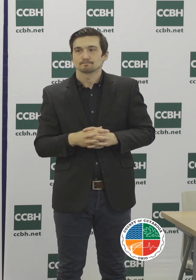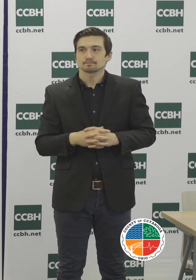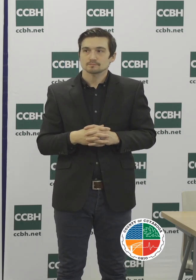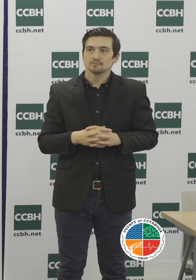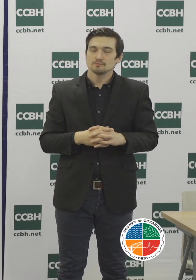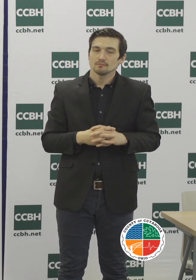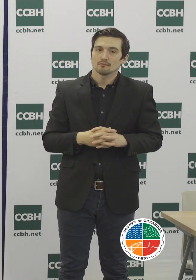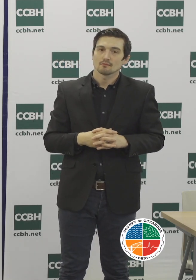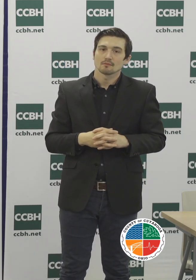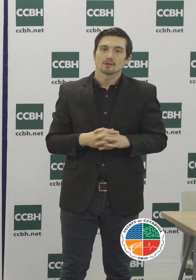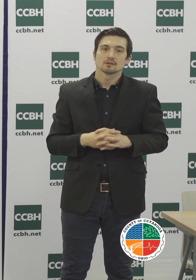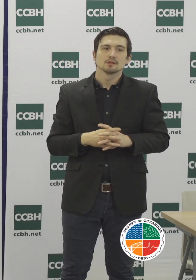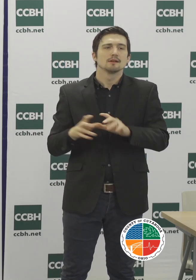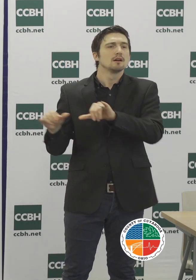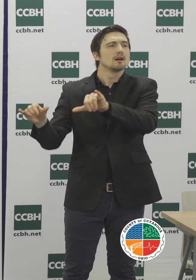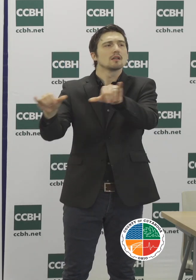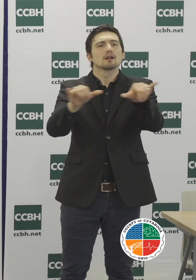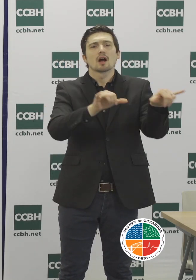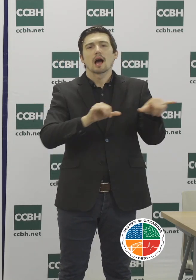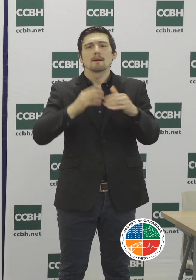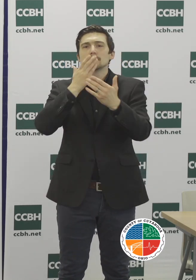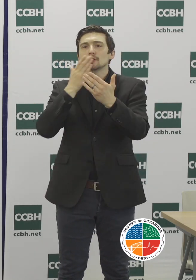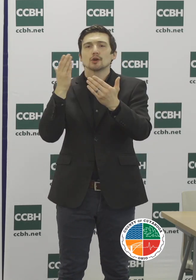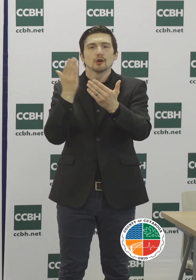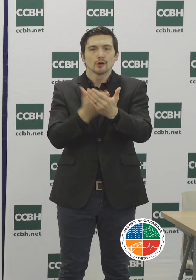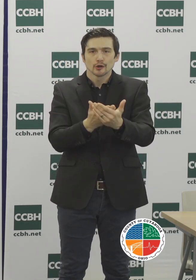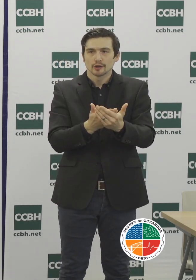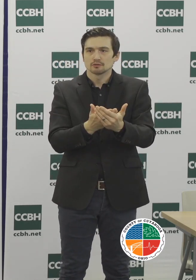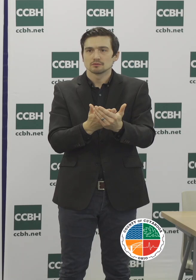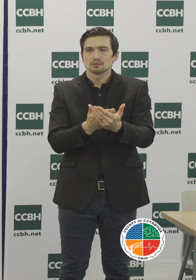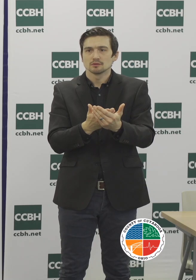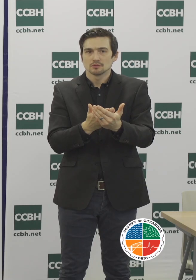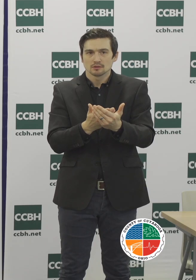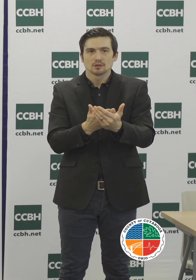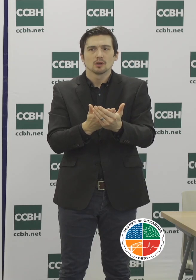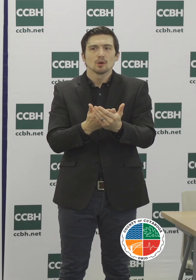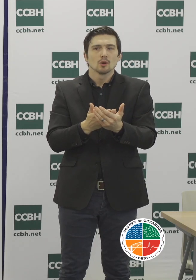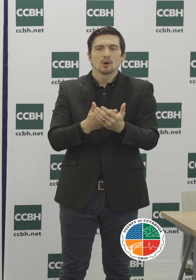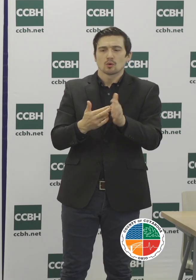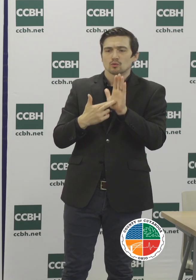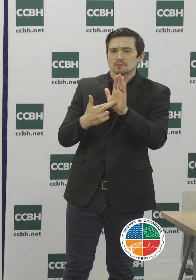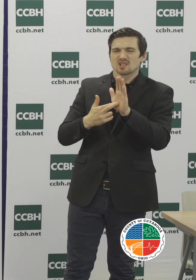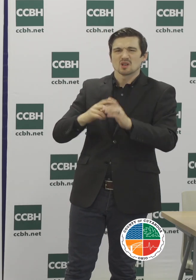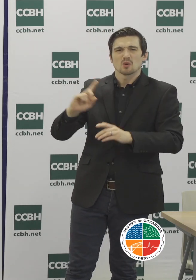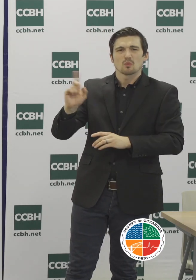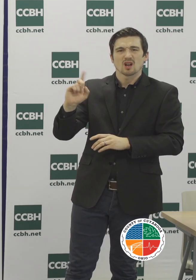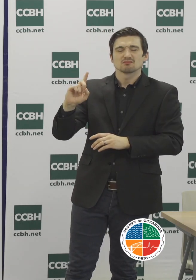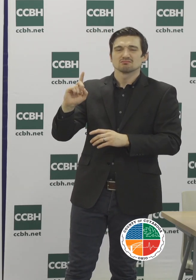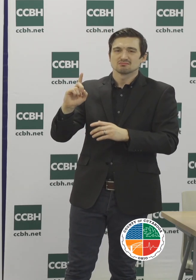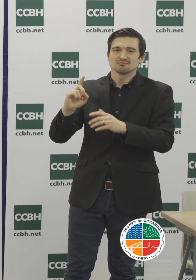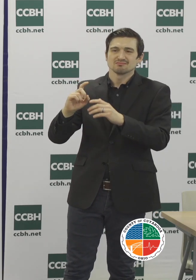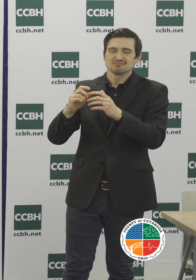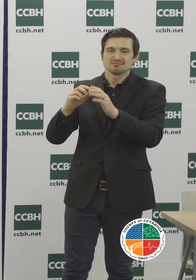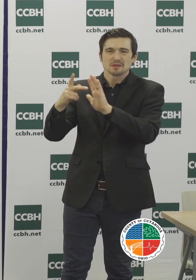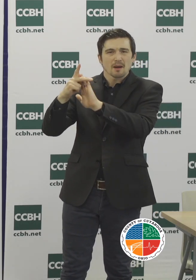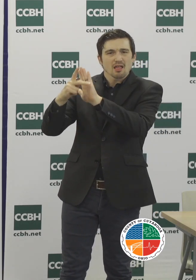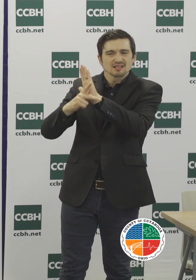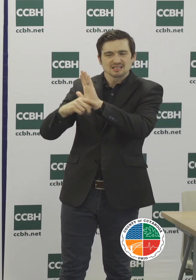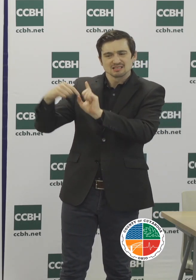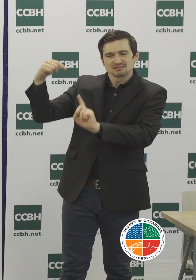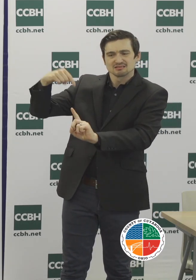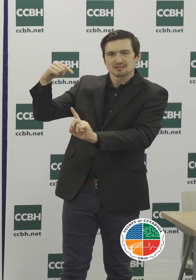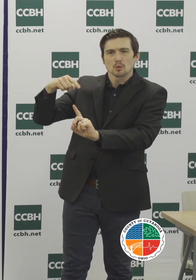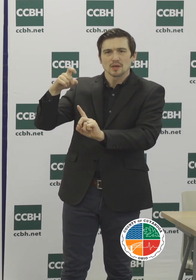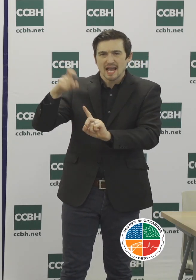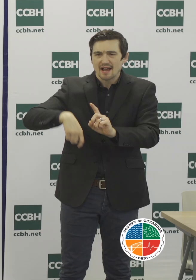that the common good that the public health safety precautions represent, we have a shared responsibility to look out for our